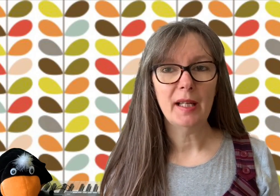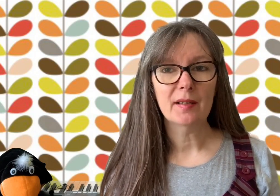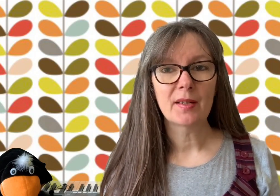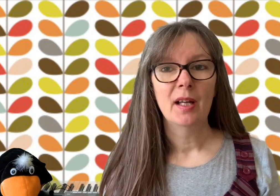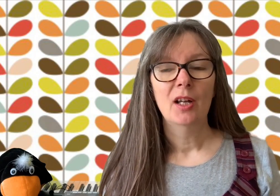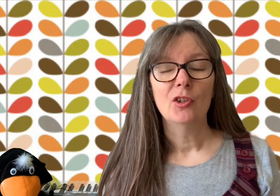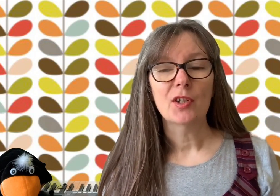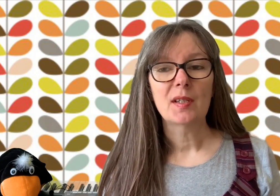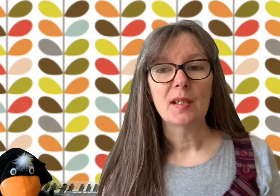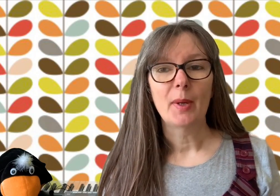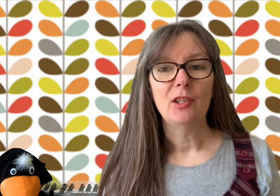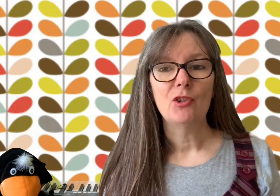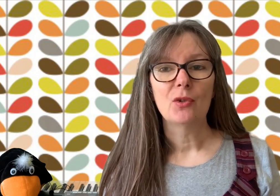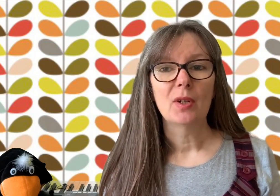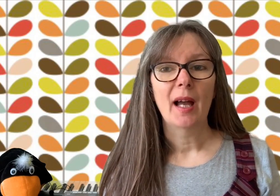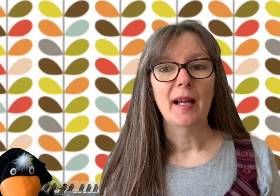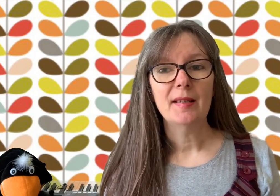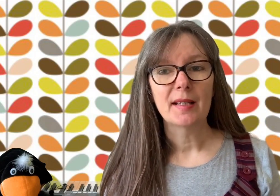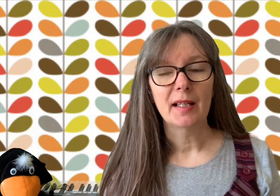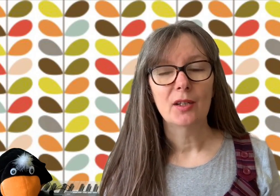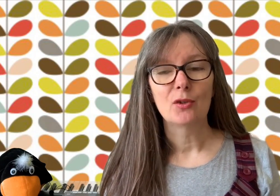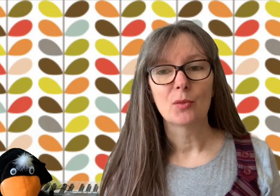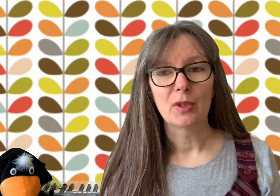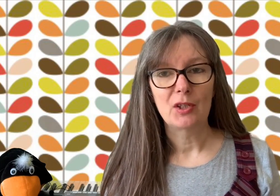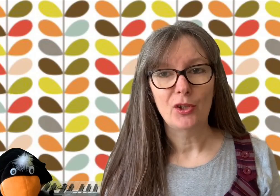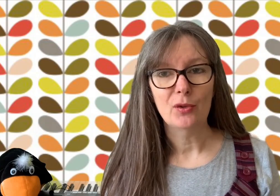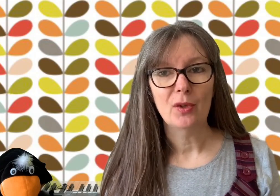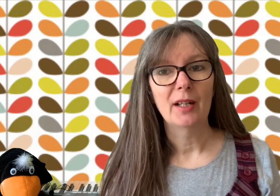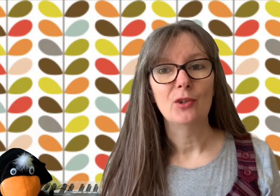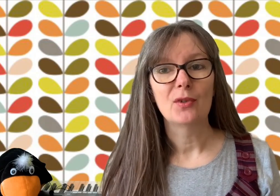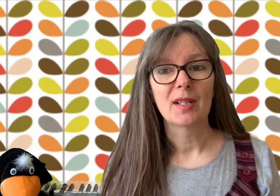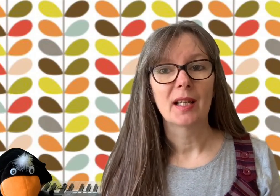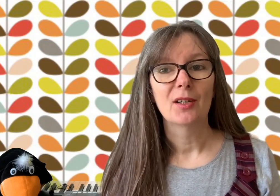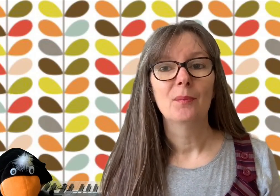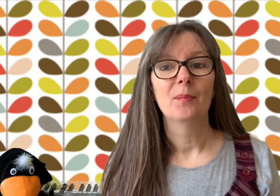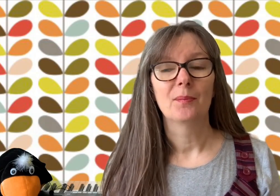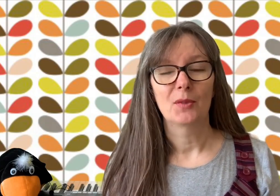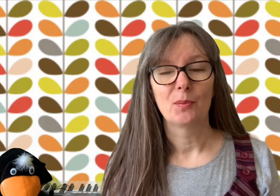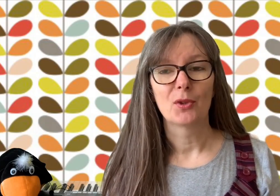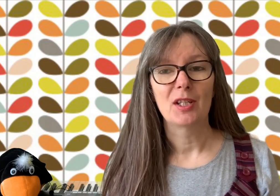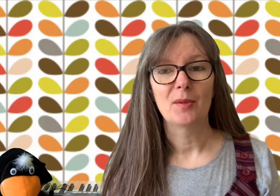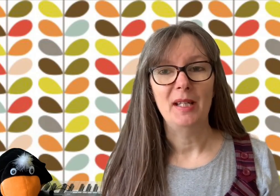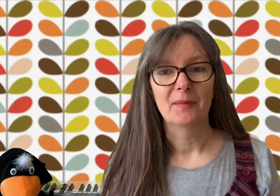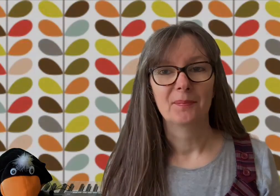mornings. Just to remind you, I sing good morning to you and you sing good morning to me.